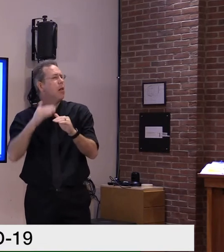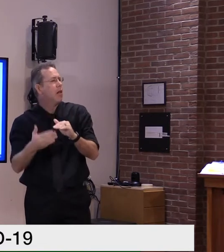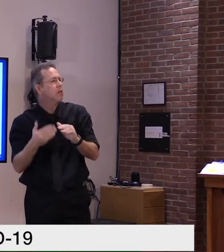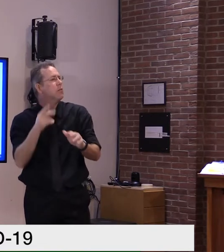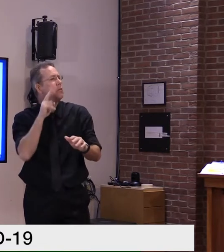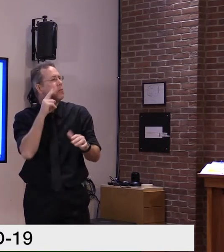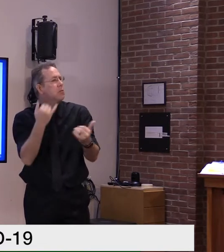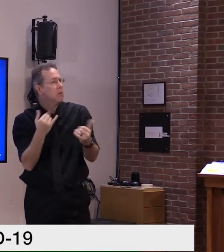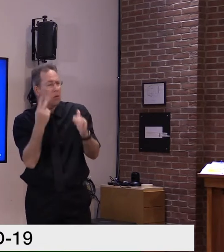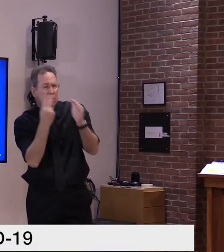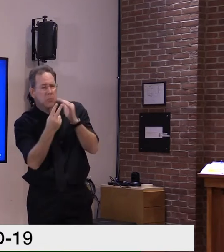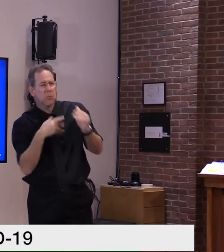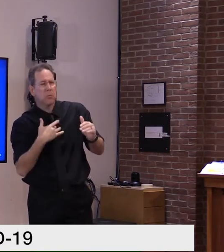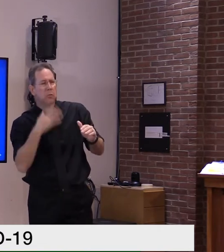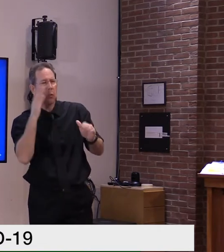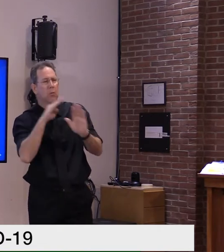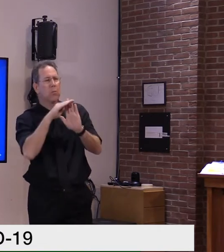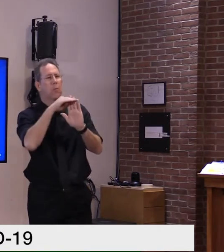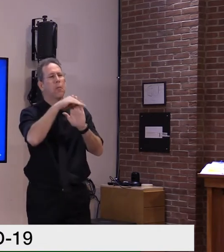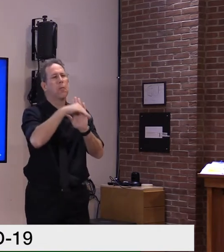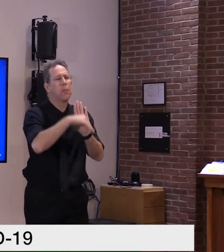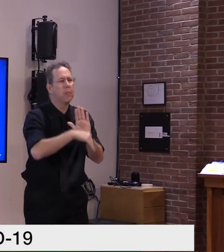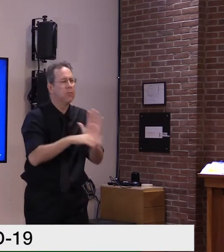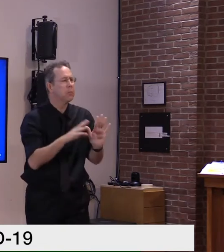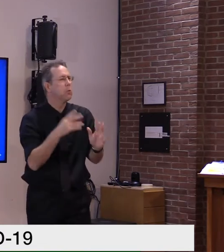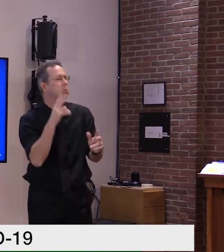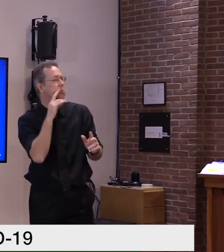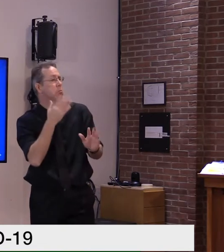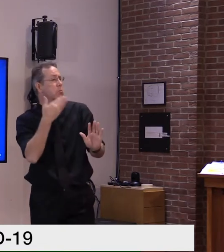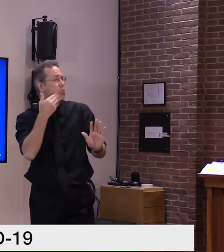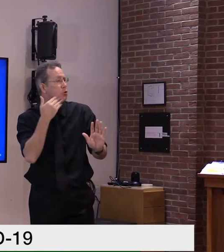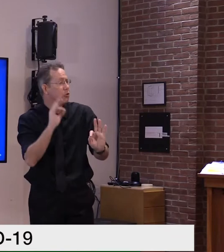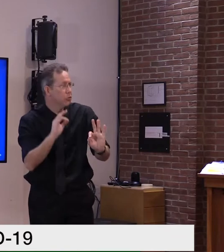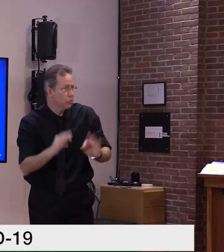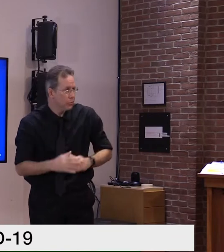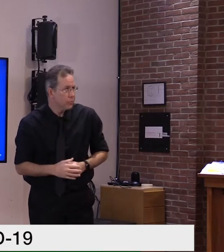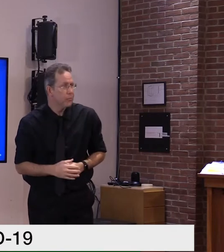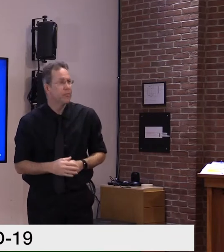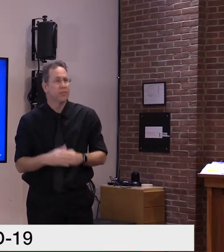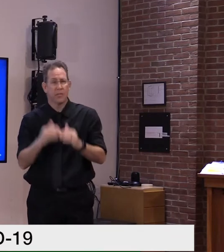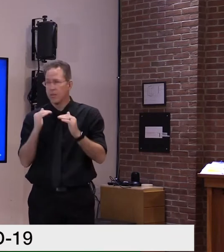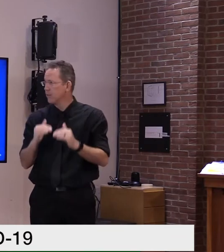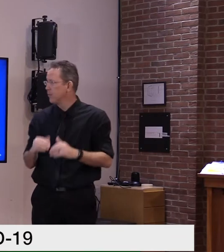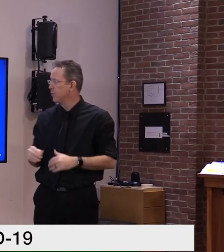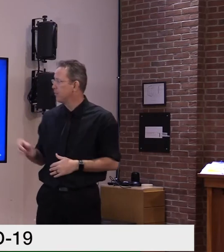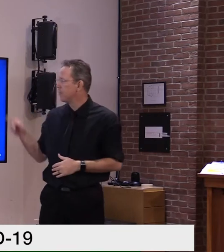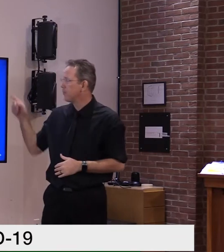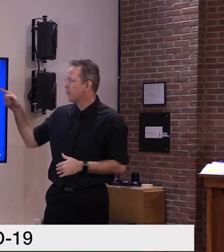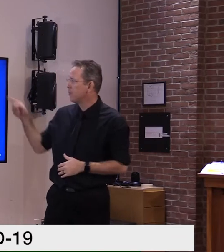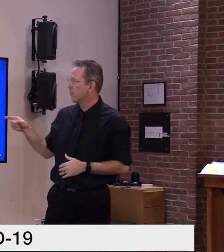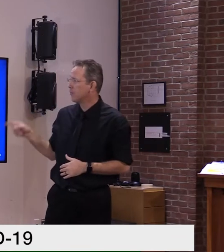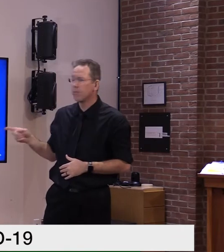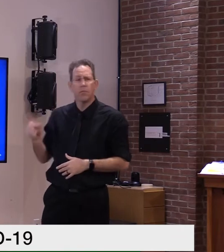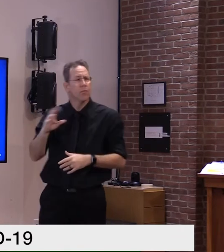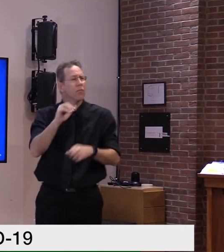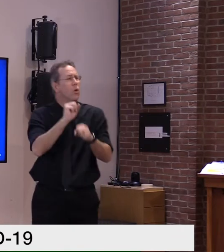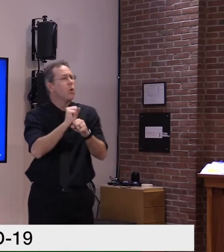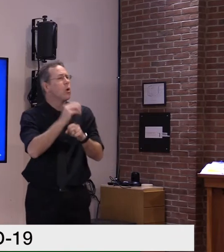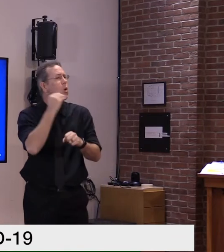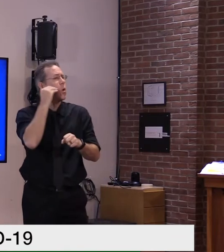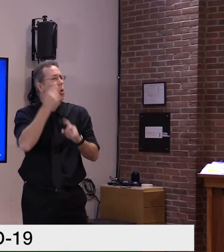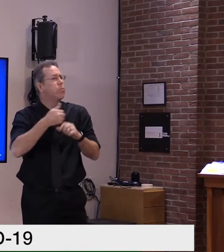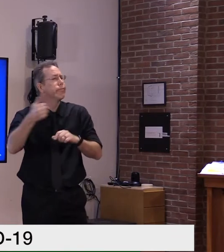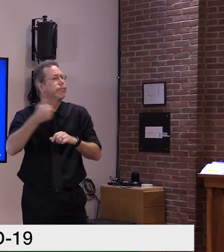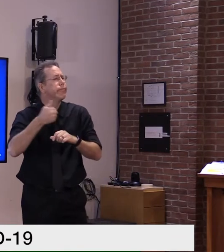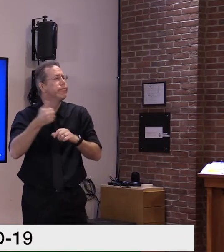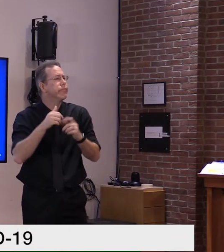gatherings. Vermont's mobility data is also reason to be optimistic. Over the 10 days following the implementation of the new